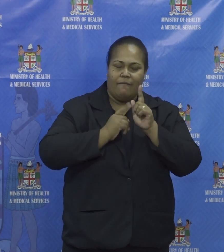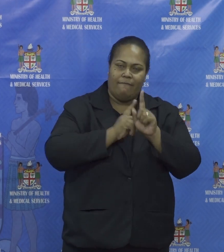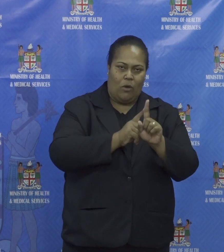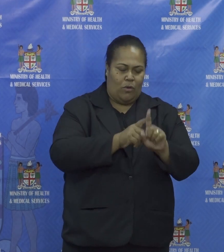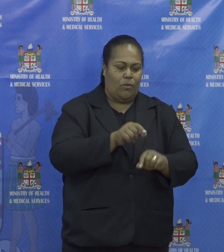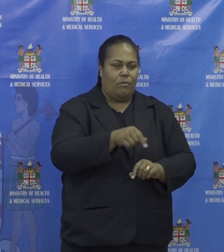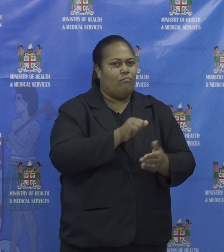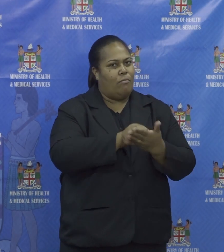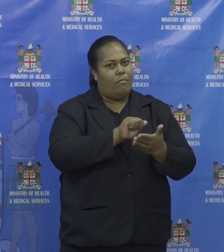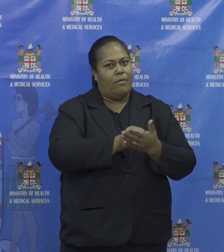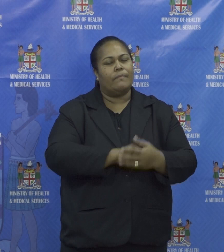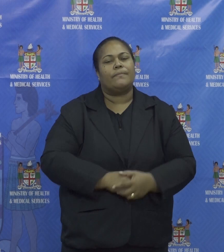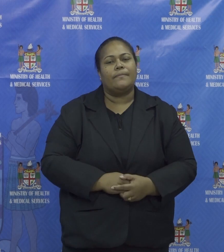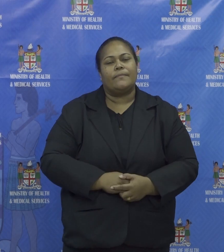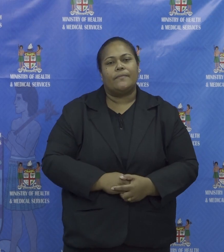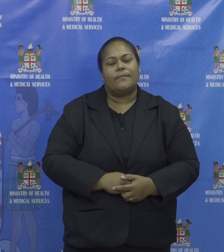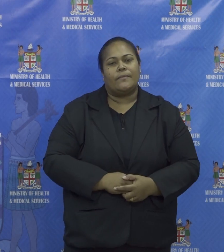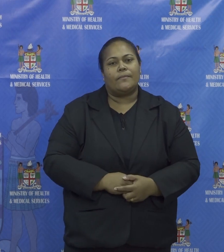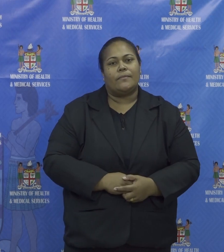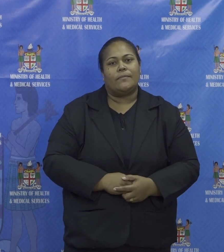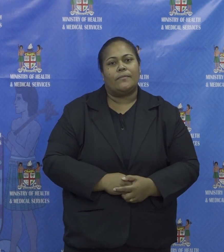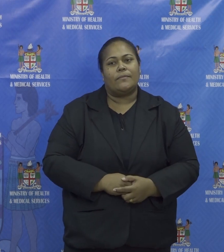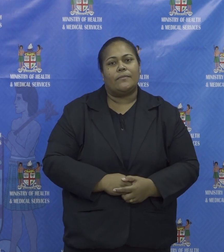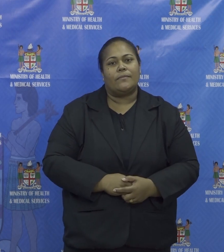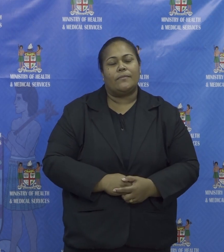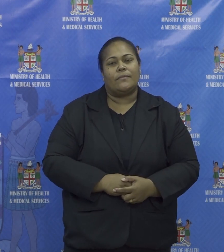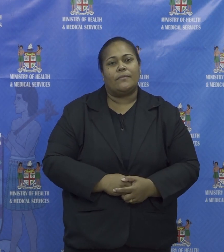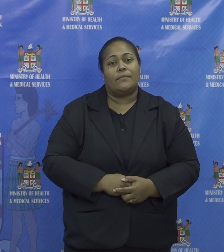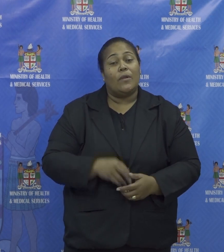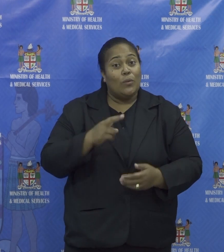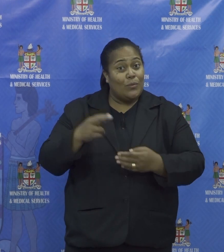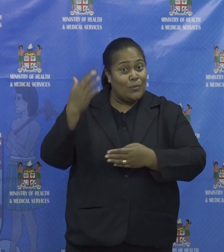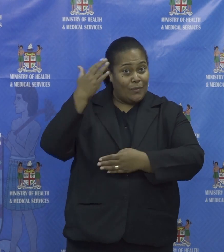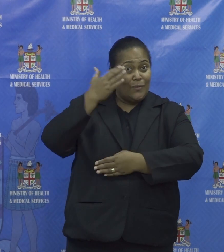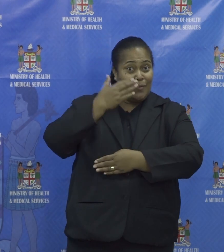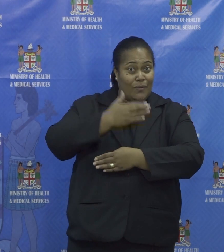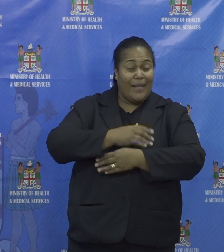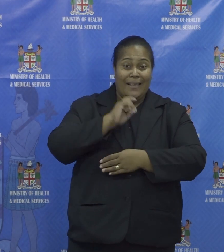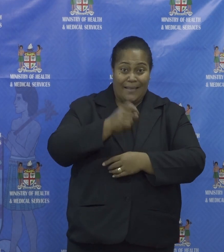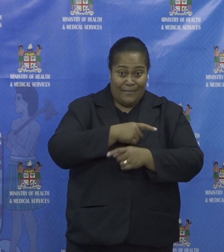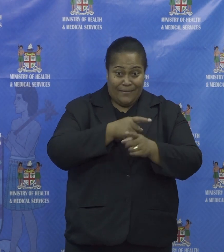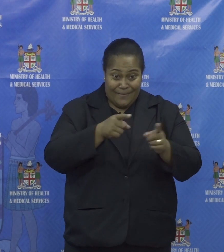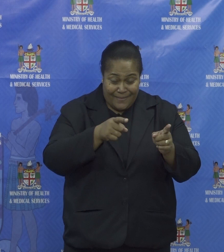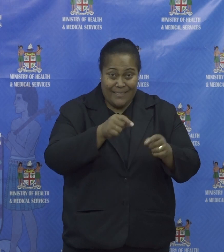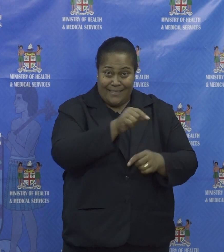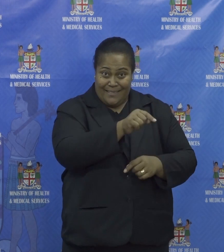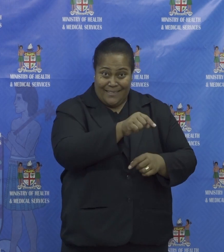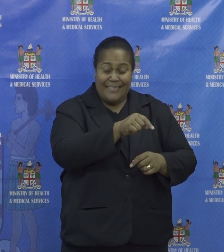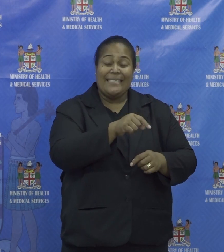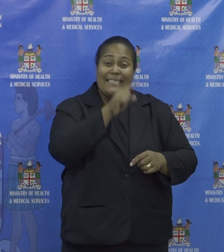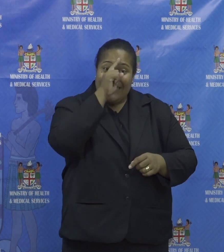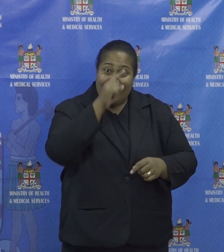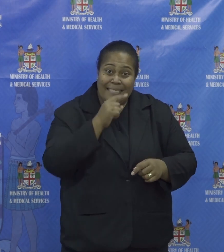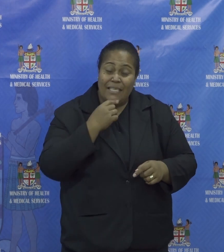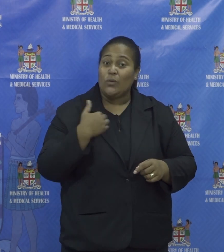will be organized. So for tonight, if you are sick and you live in